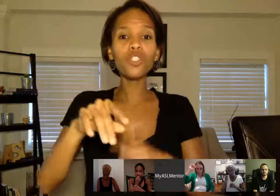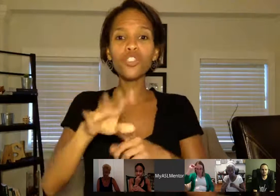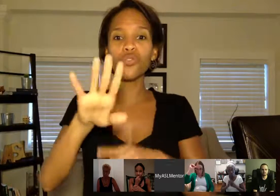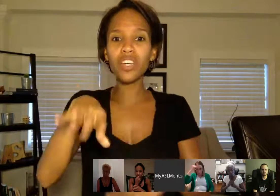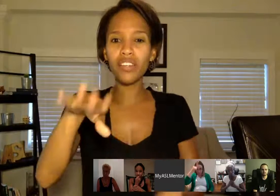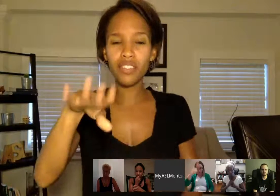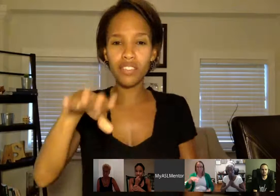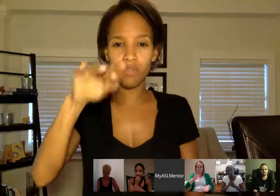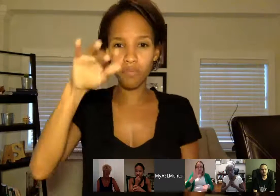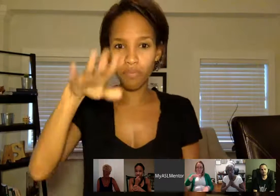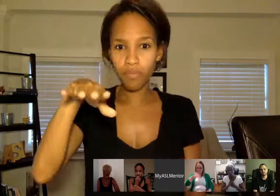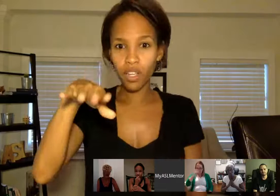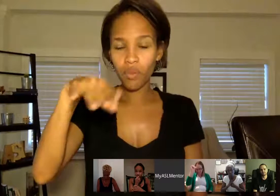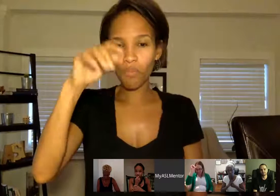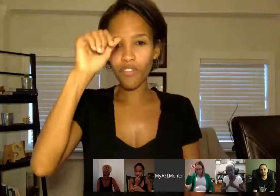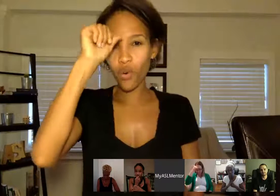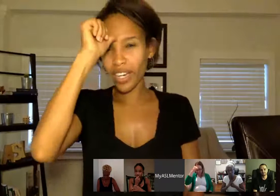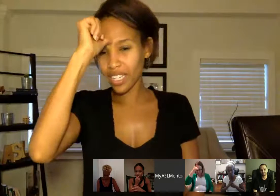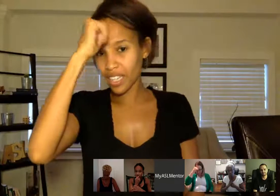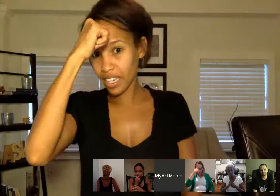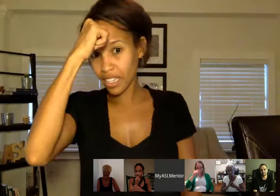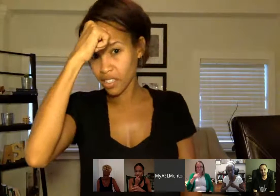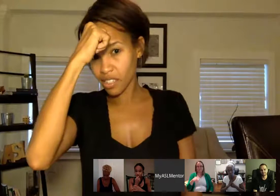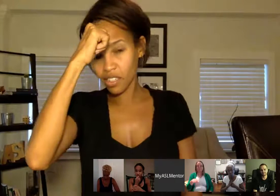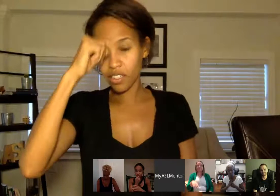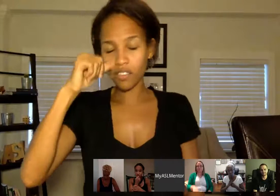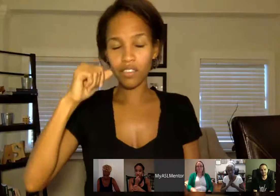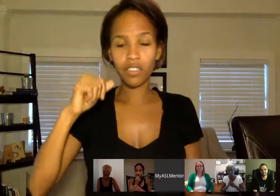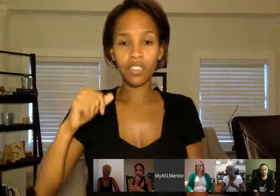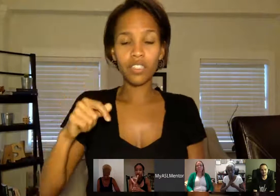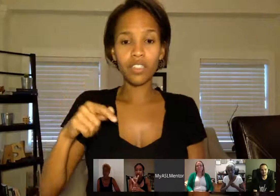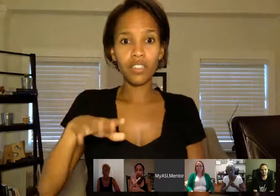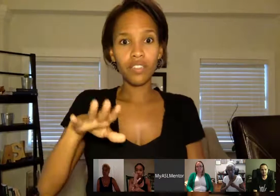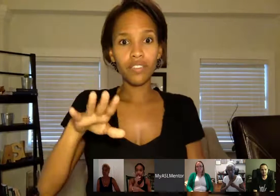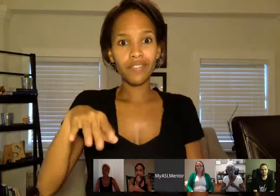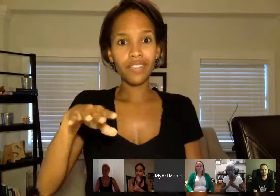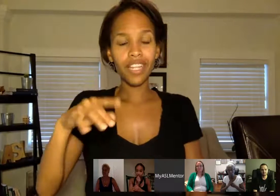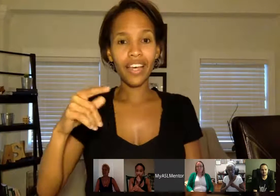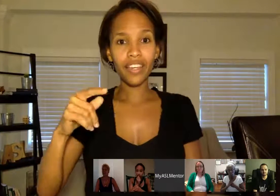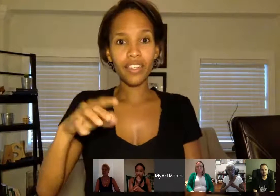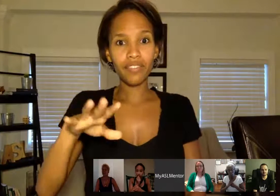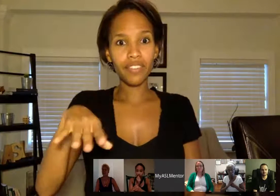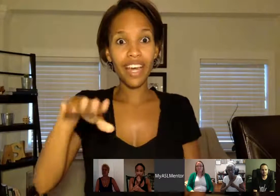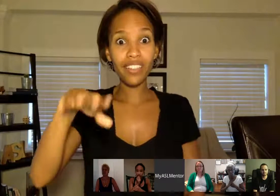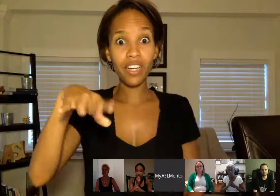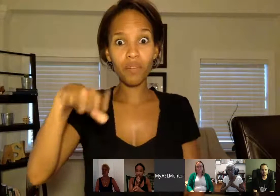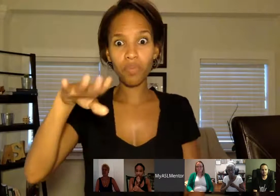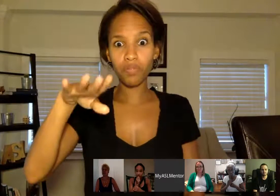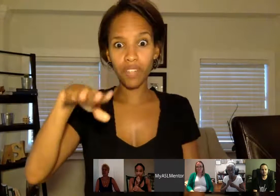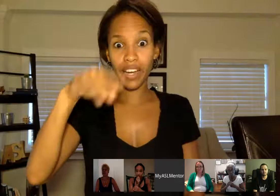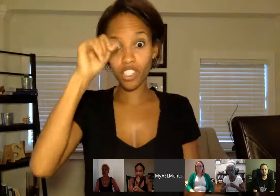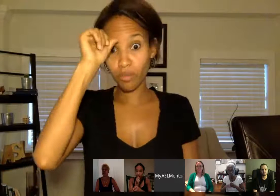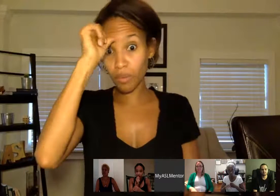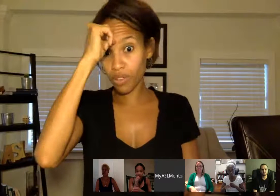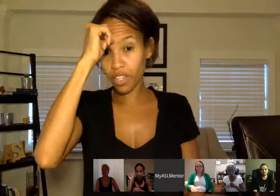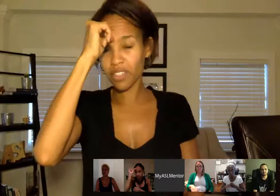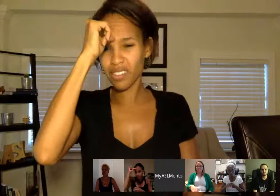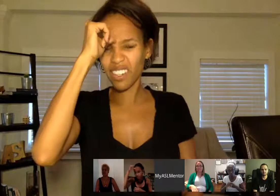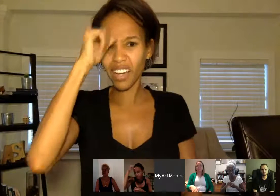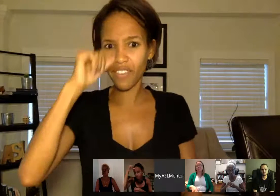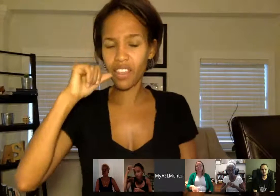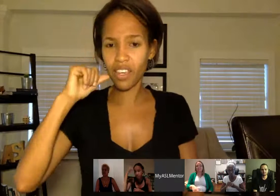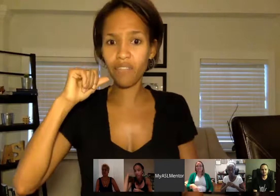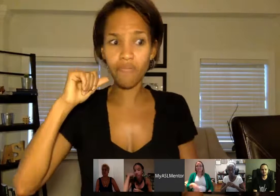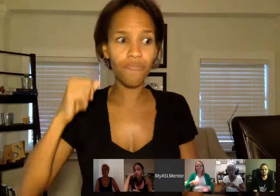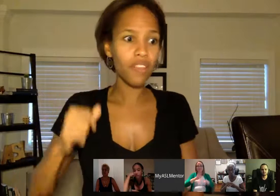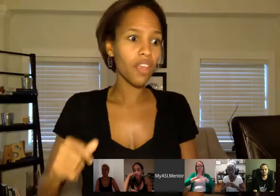I would do this before I did this. Like, heads up, guys, remember this